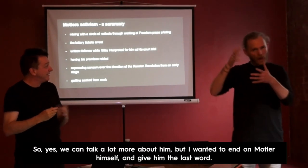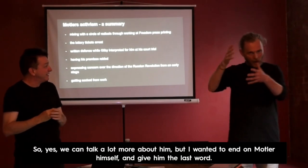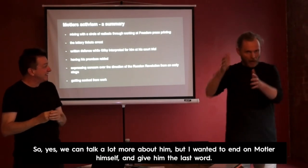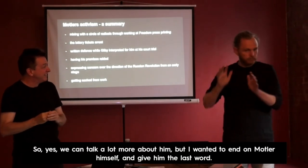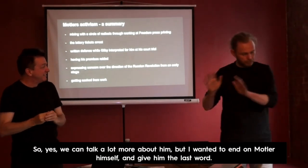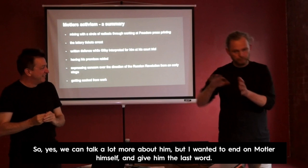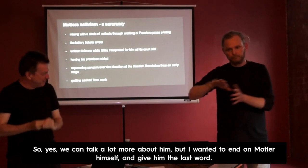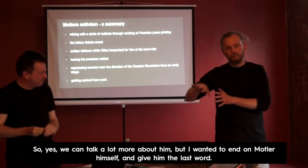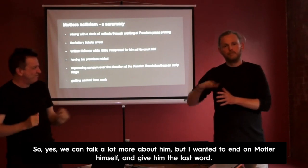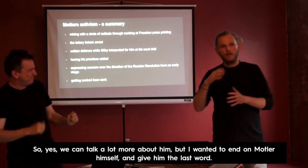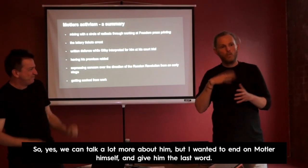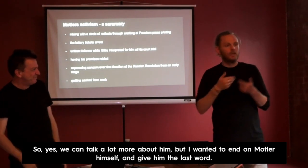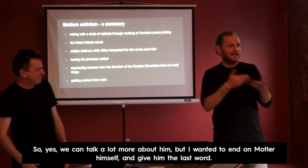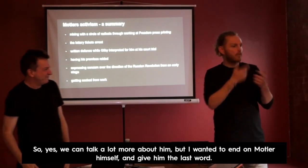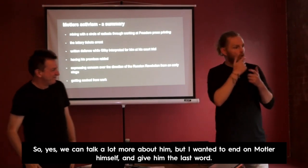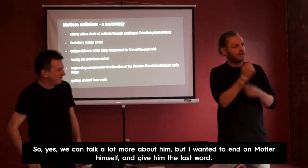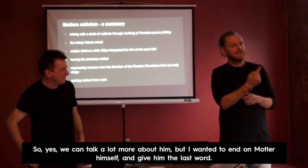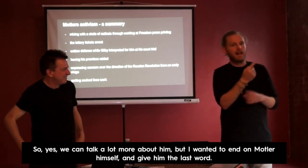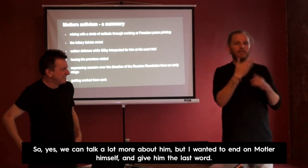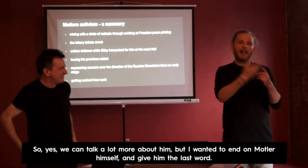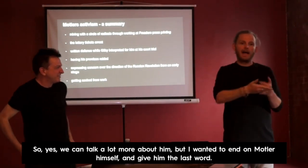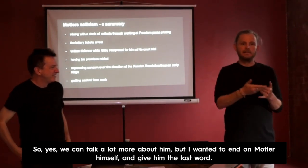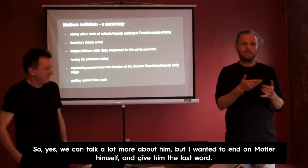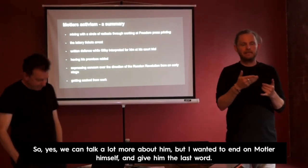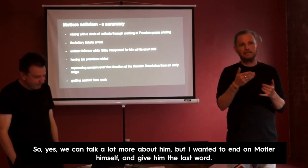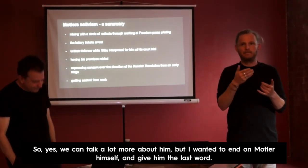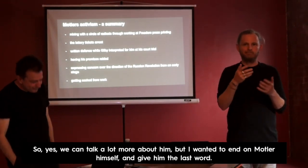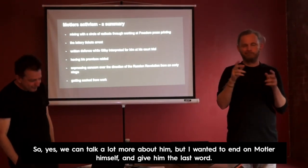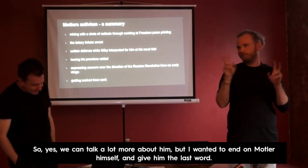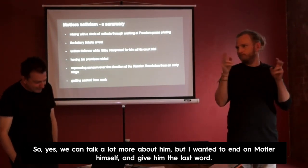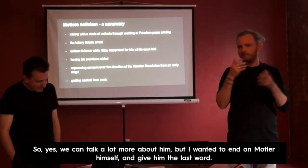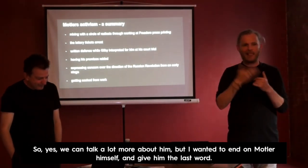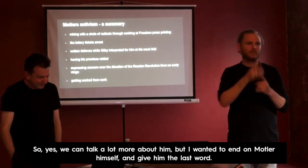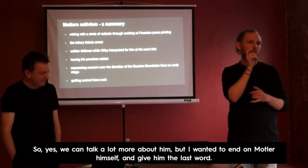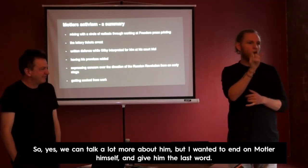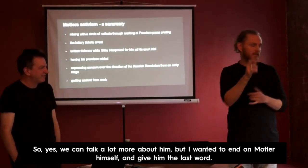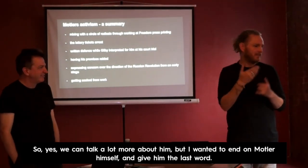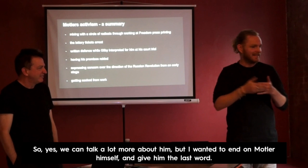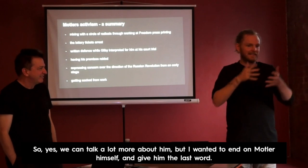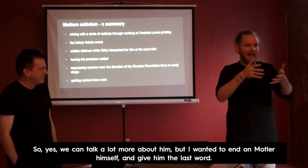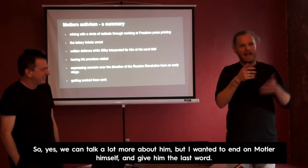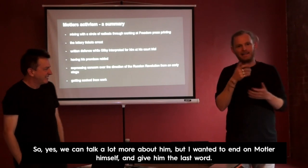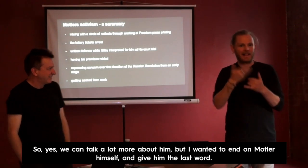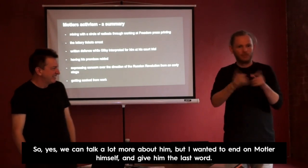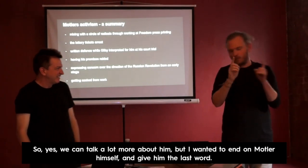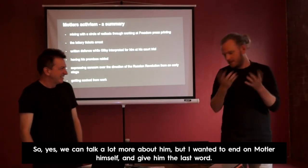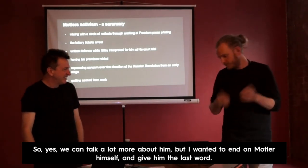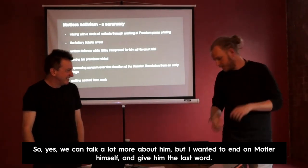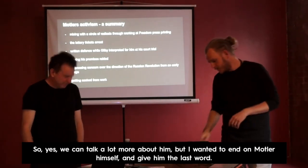So yeah, I mean, I can talk a lot more about him, but I wanted to end on kind of Motler himself and give